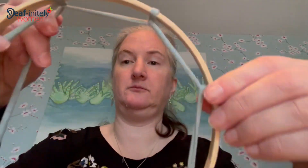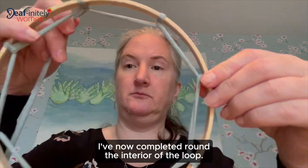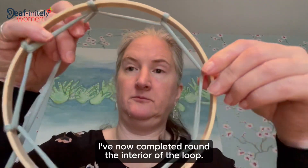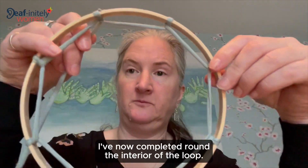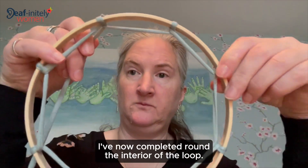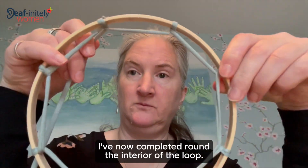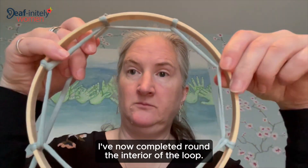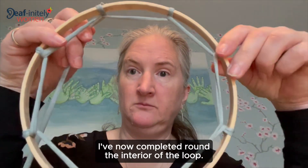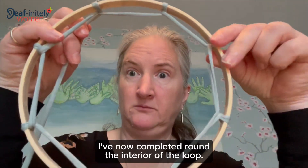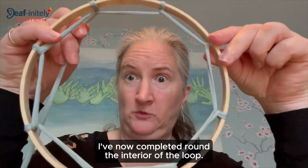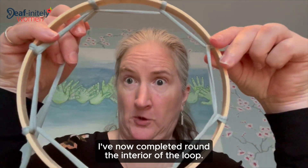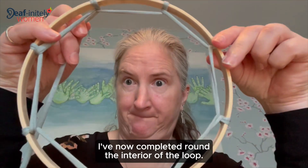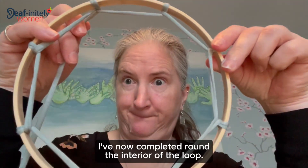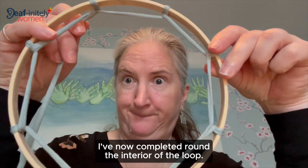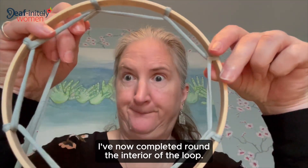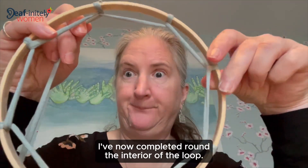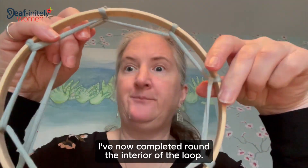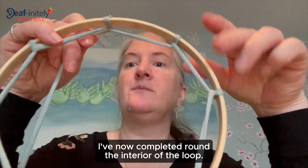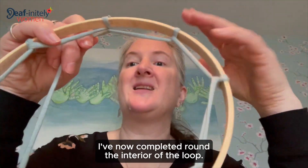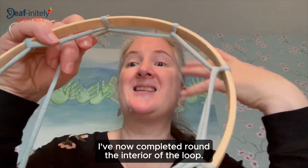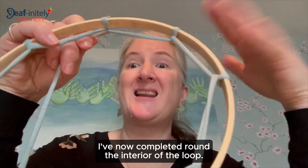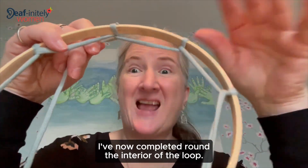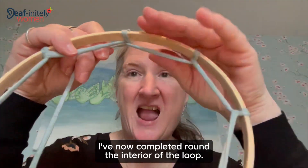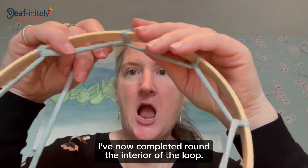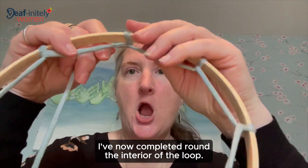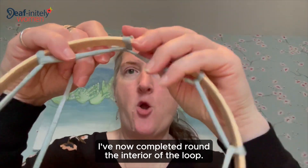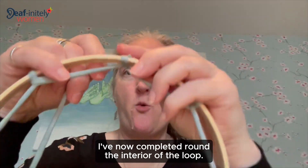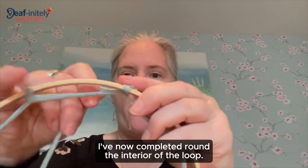I've now completed round the interior of the loop.